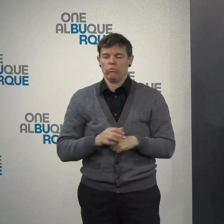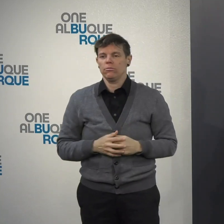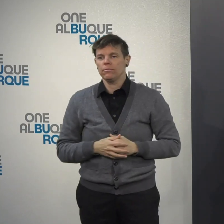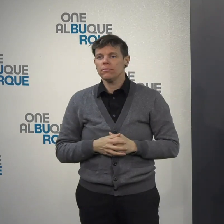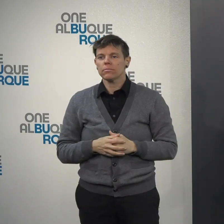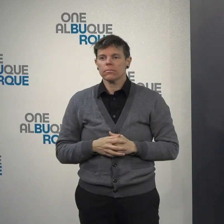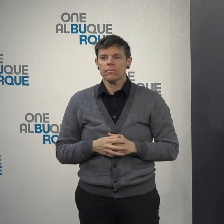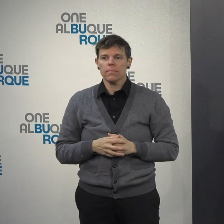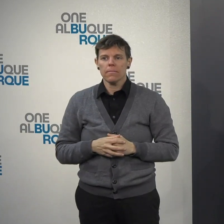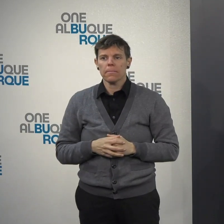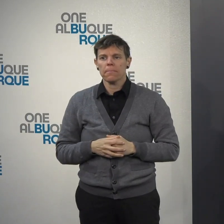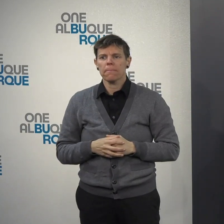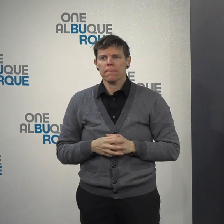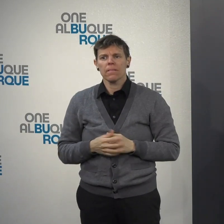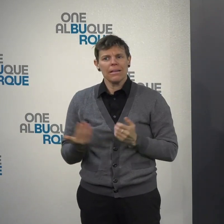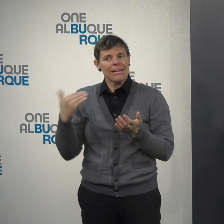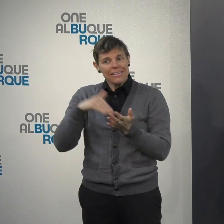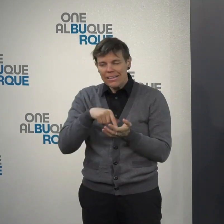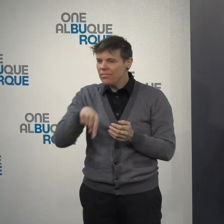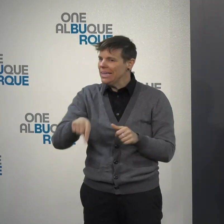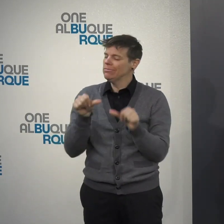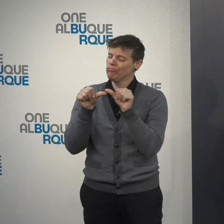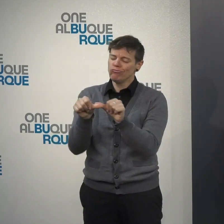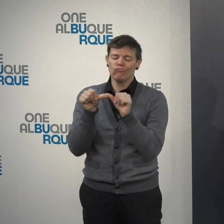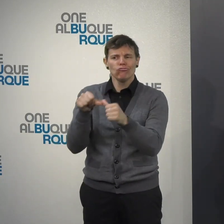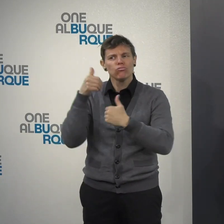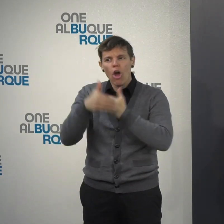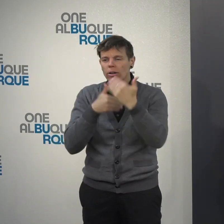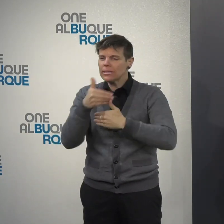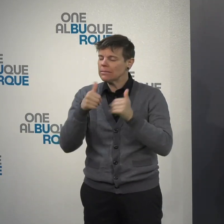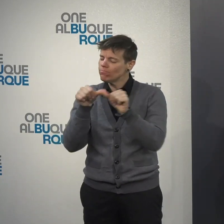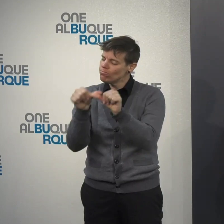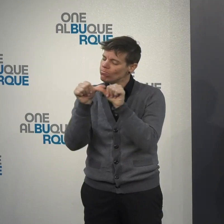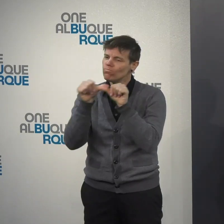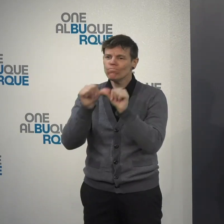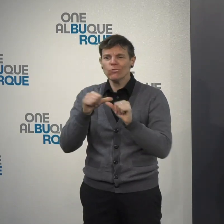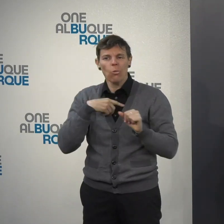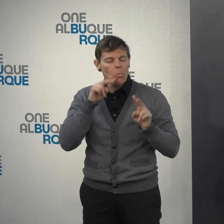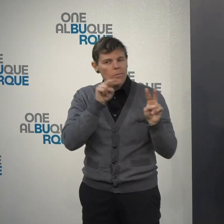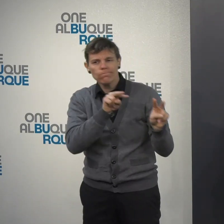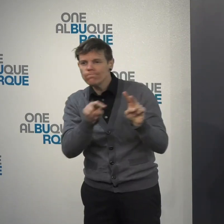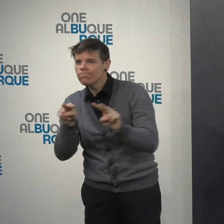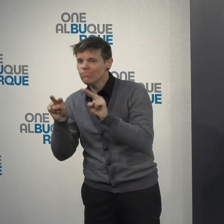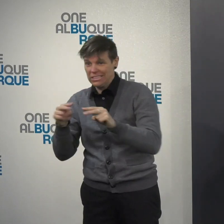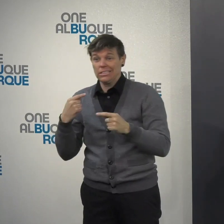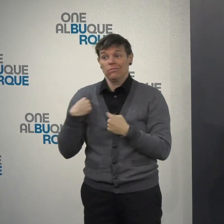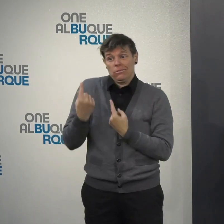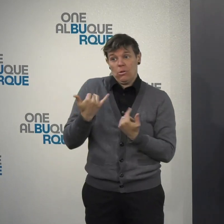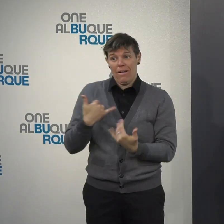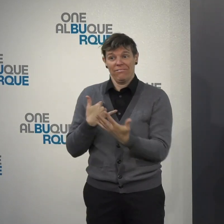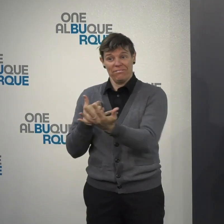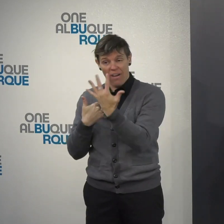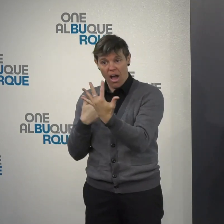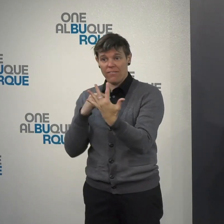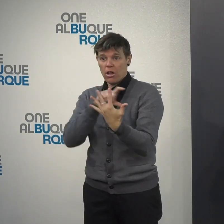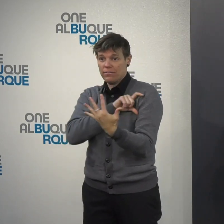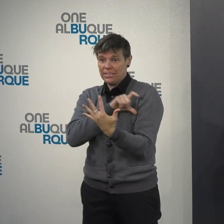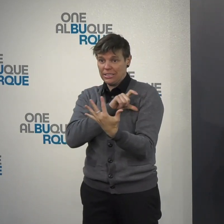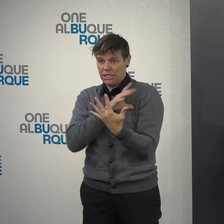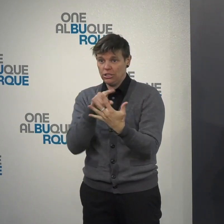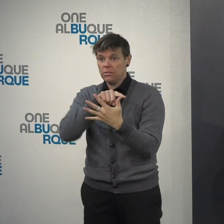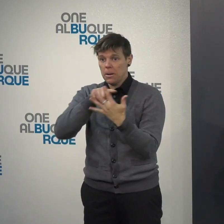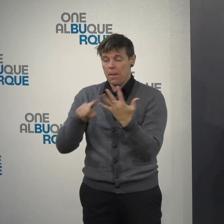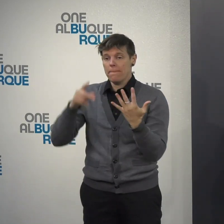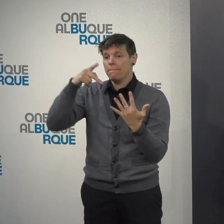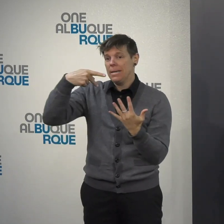So again, this is an ongoing process. We have 5 officers currently on what's called a PEM status. This is the